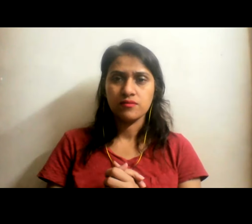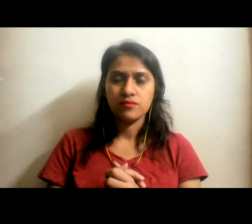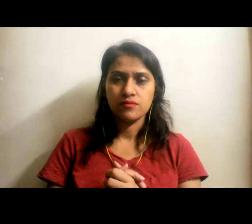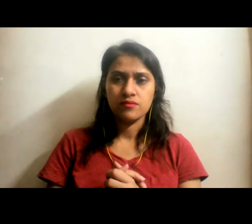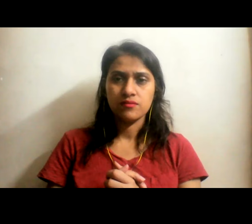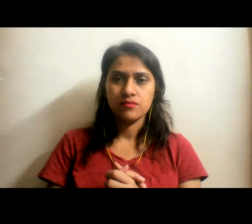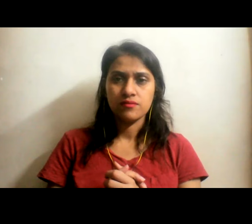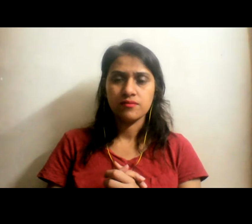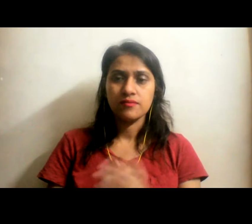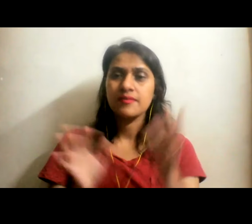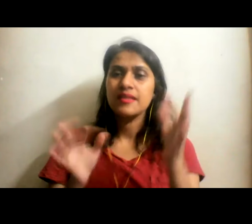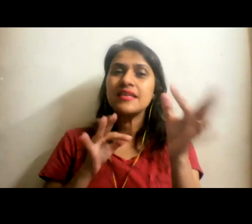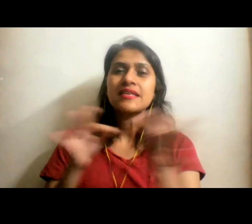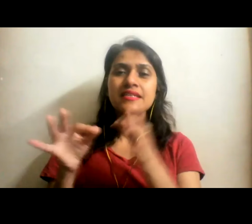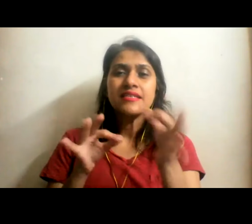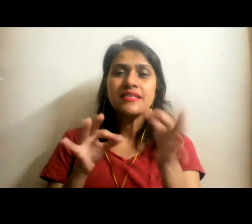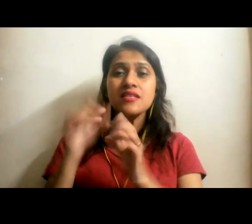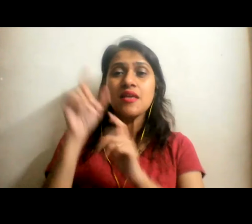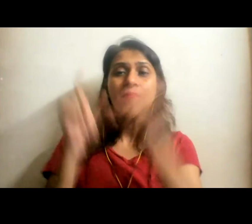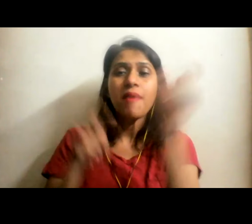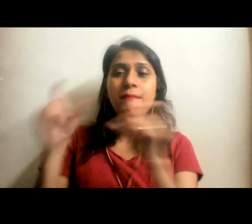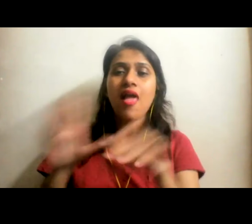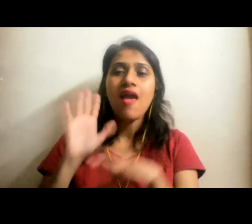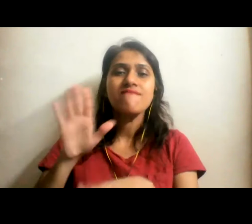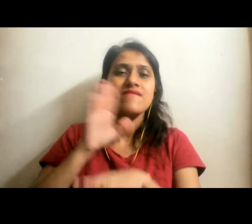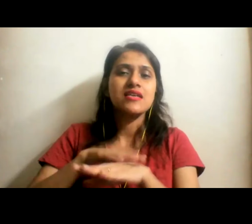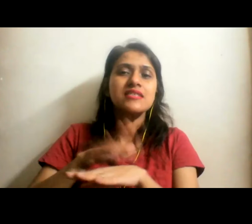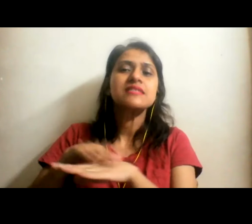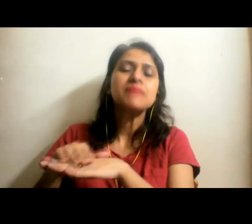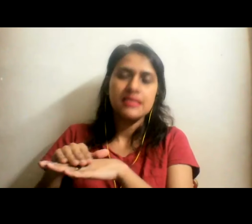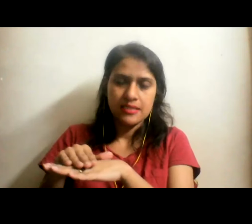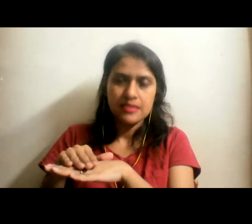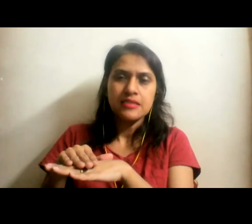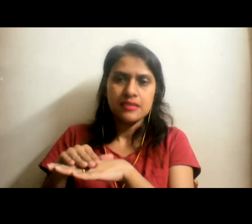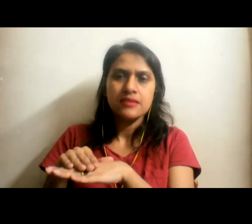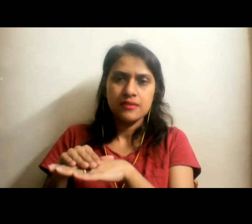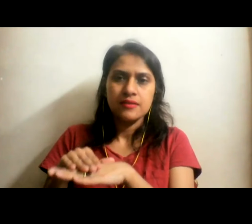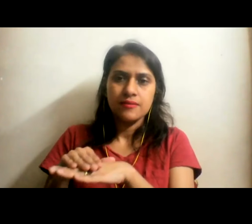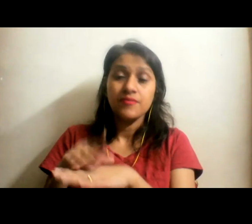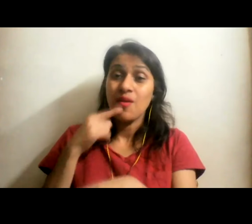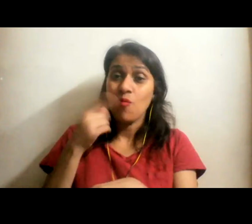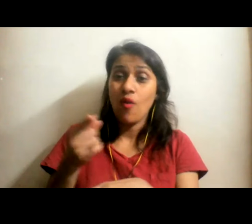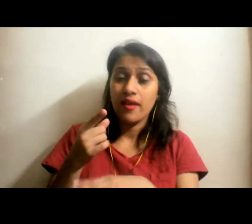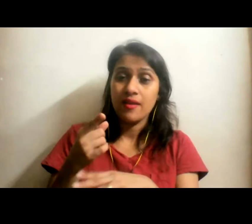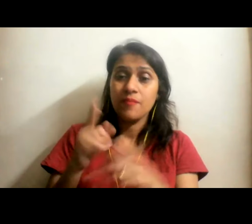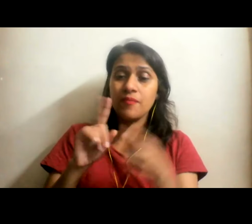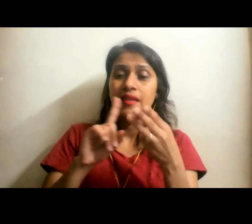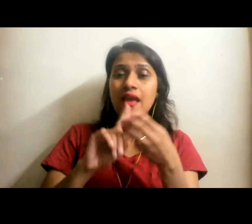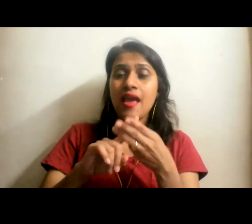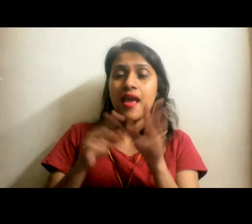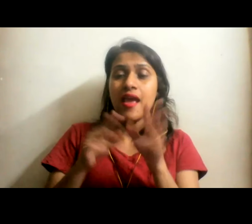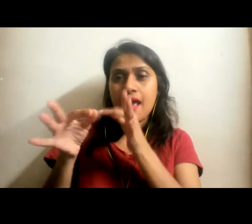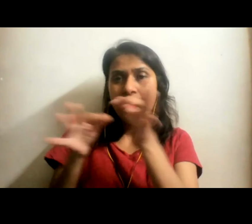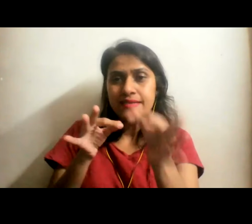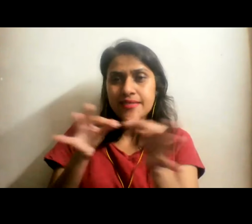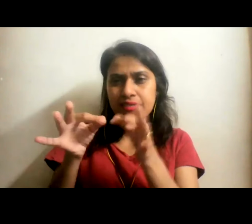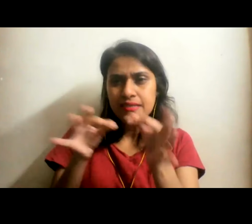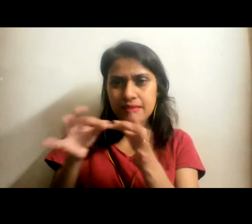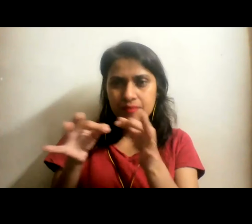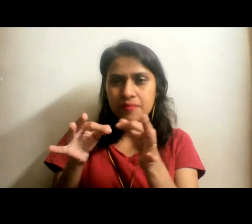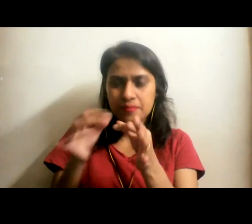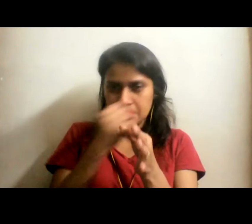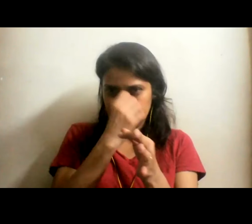describing how people have experienced that product. Are you getting my point? Yes, ma'am. When I'm saying explanatory, then you are going deeper into